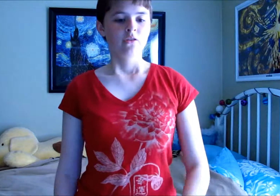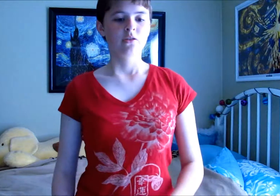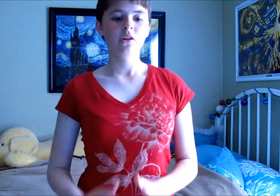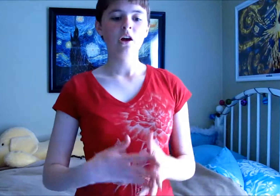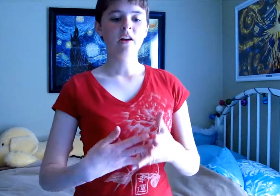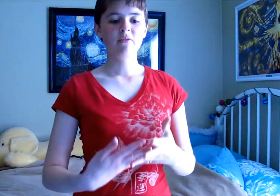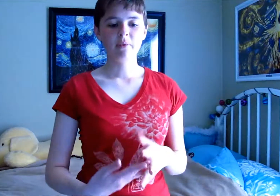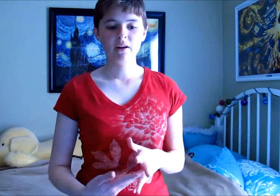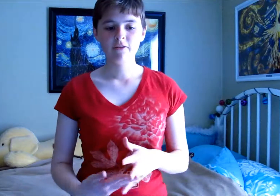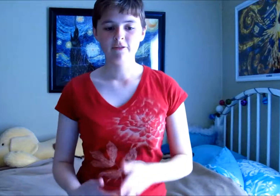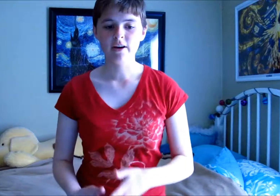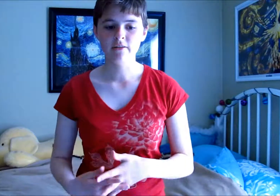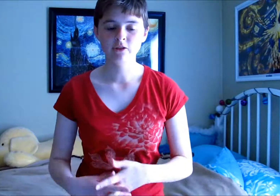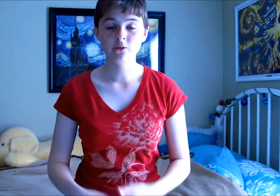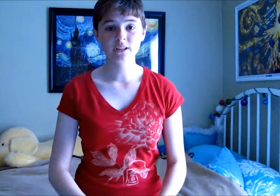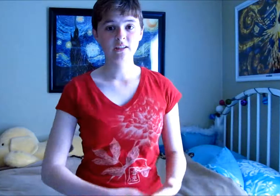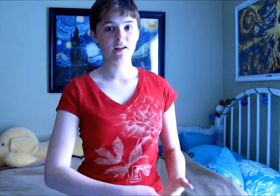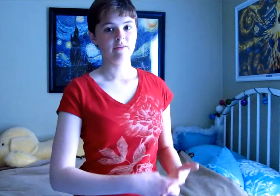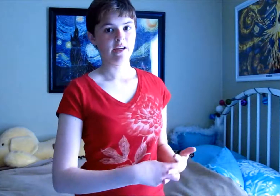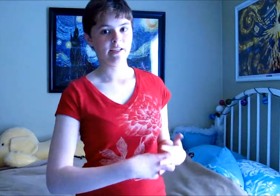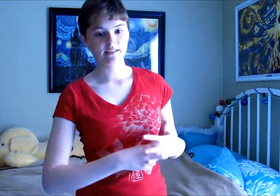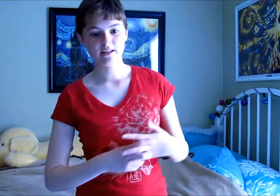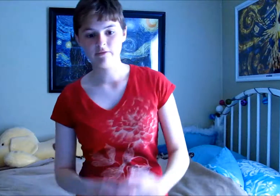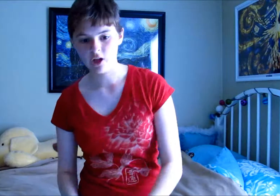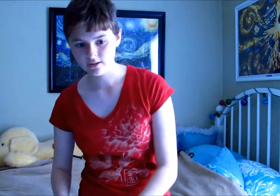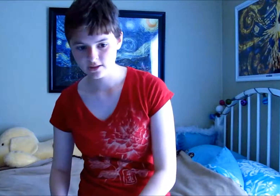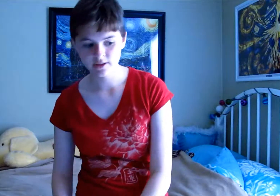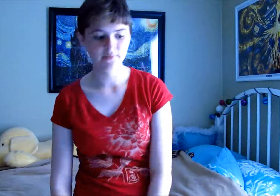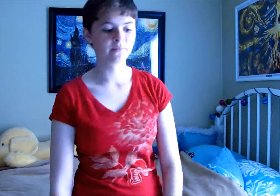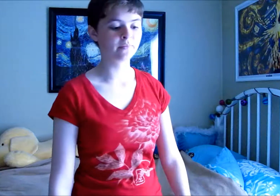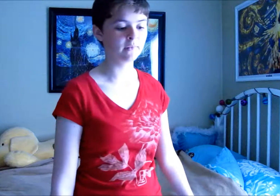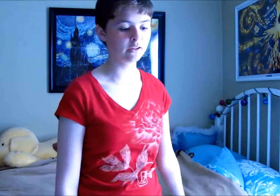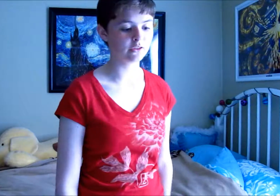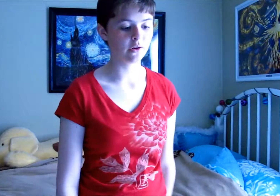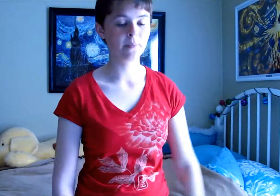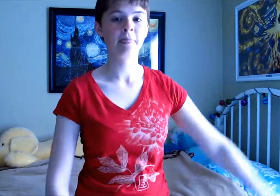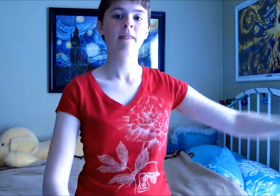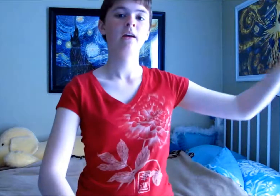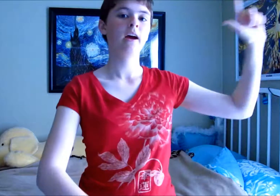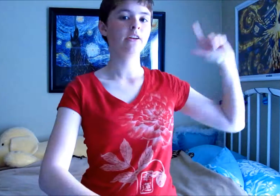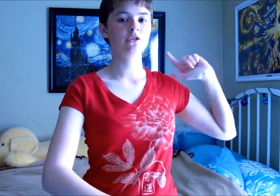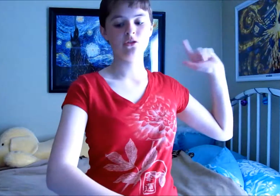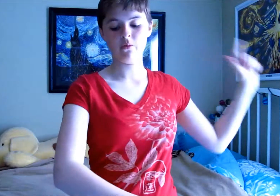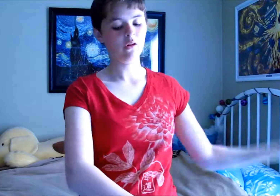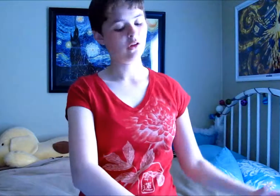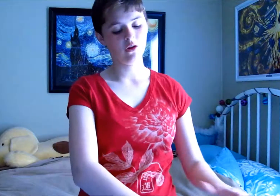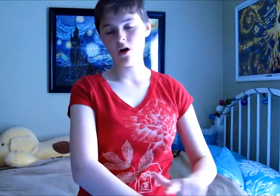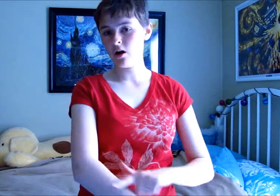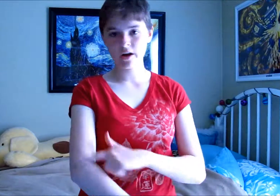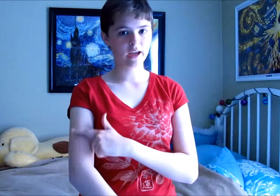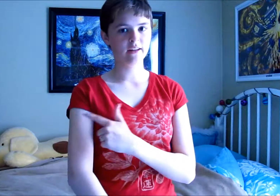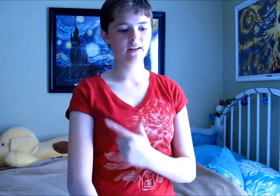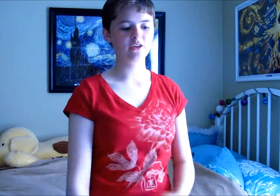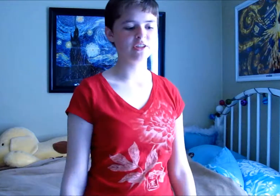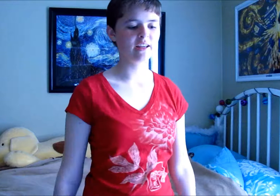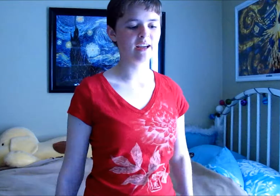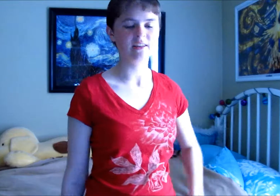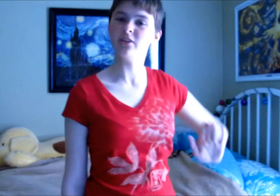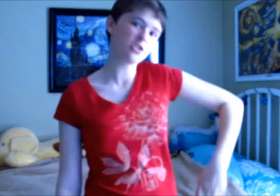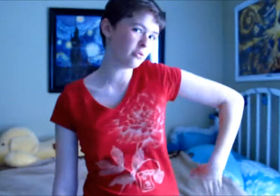Too long I've been afraid of losing love, I guess I've lost. So I just do long, and then just like I did too